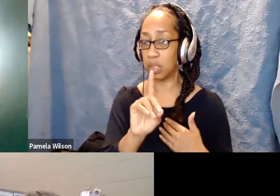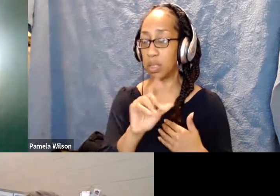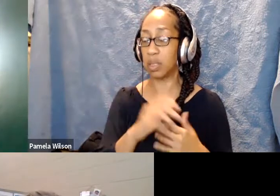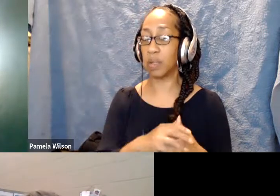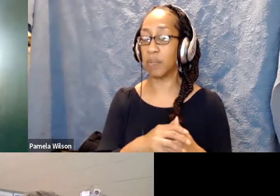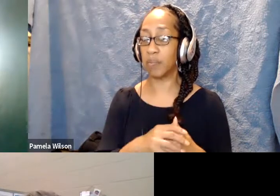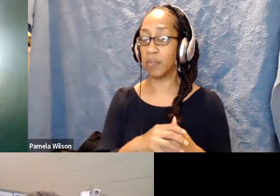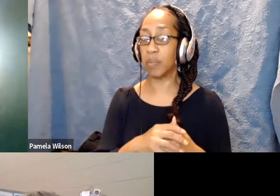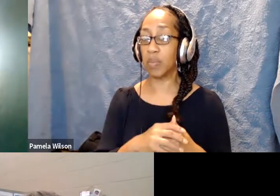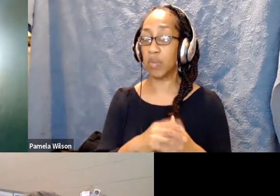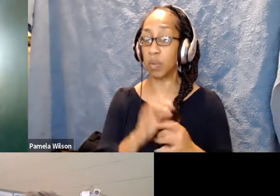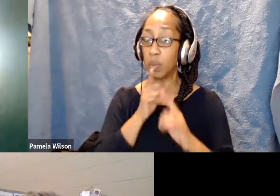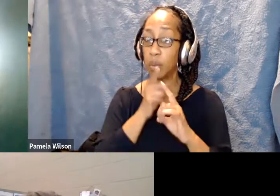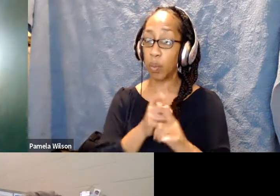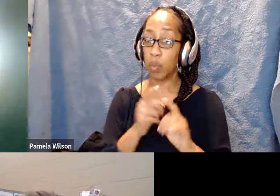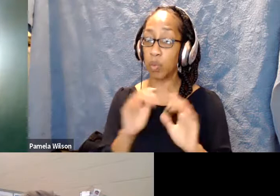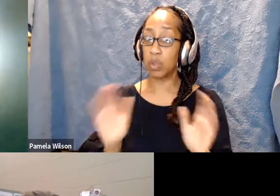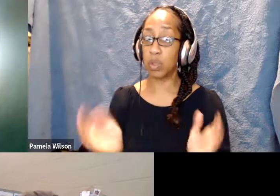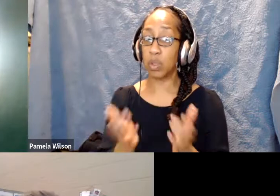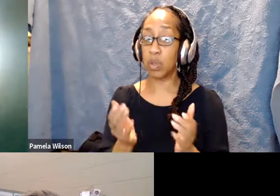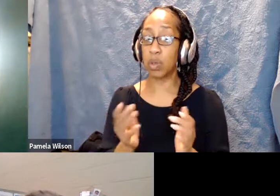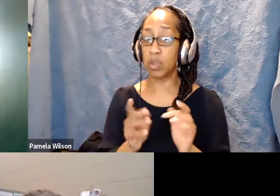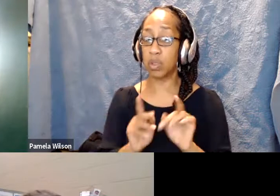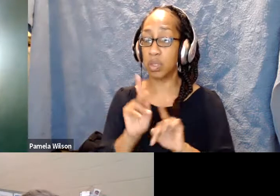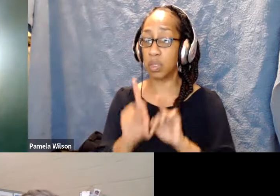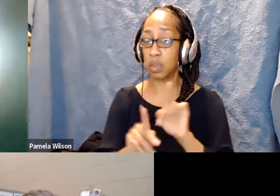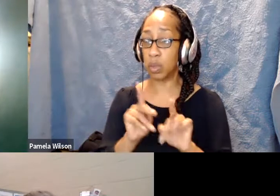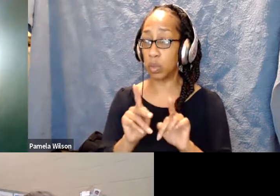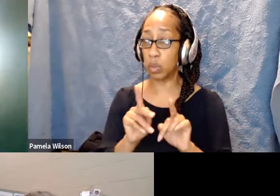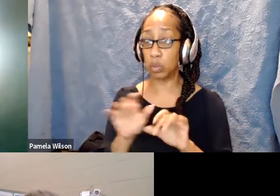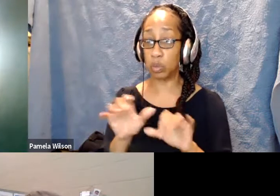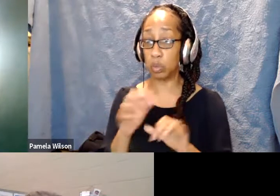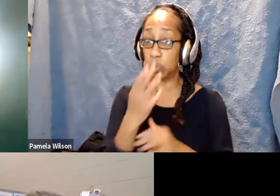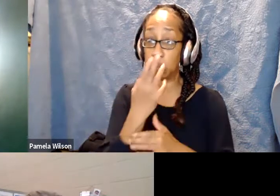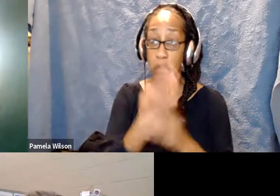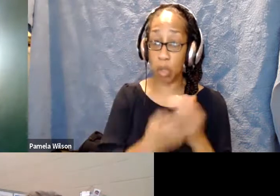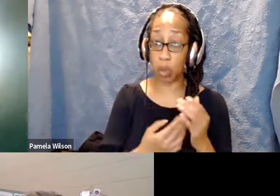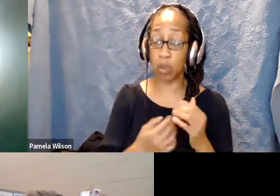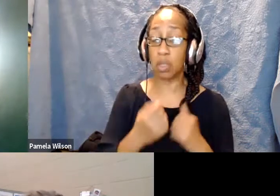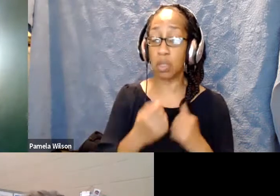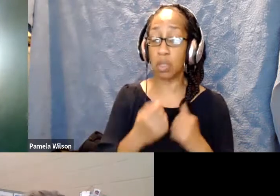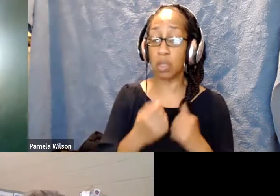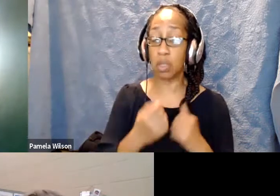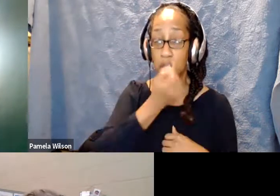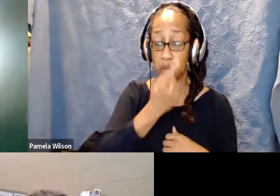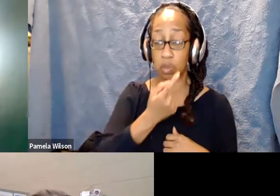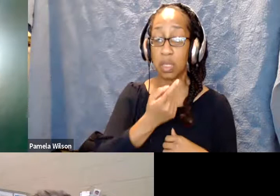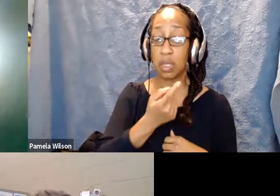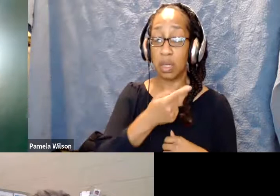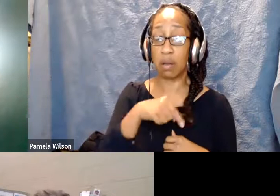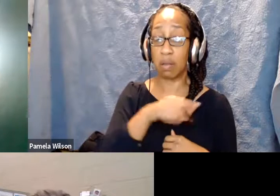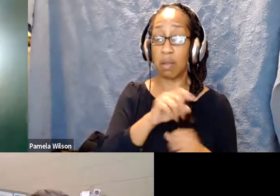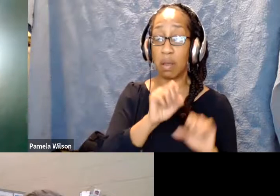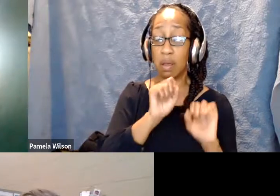to encourage people consumers to do both, to understand that they can have